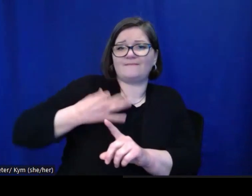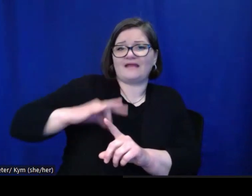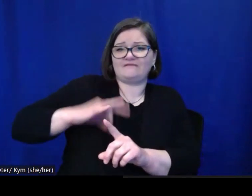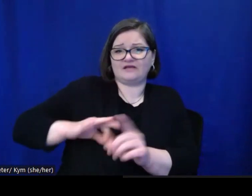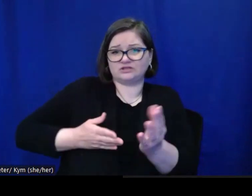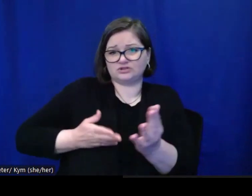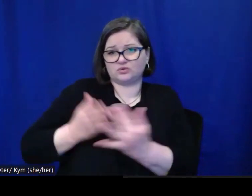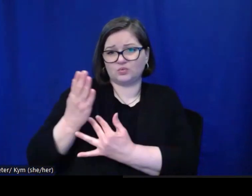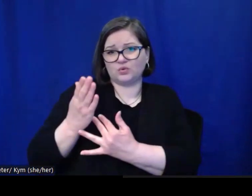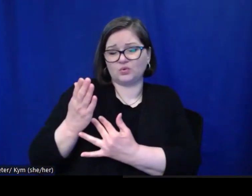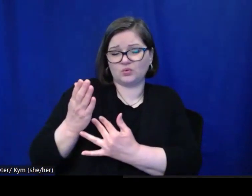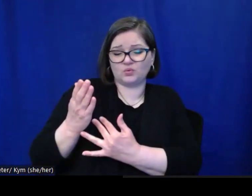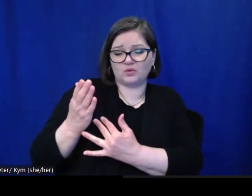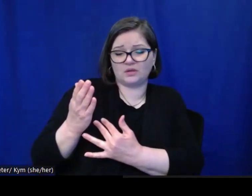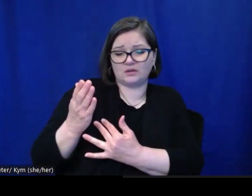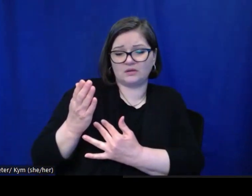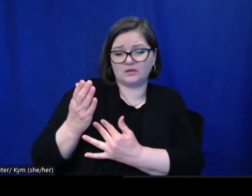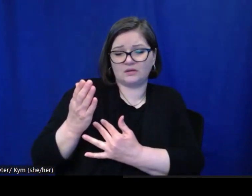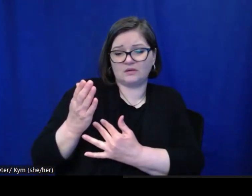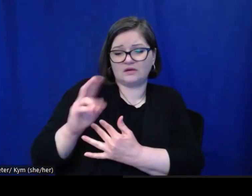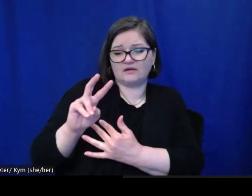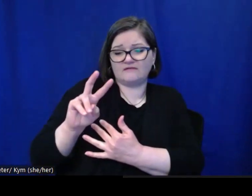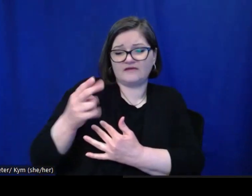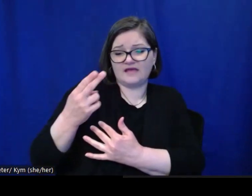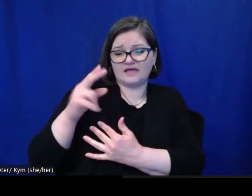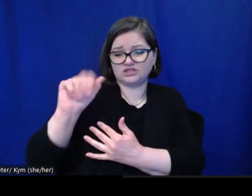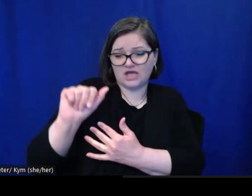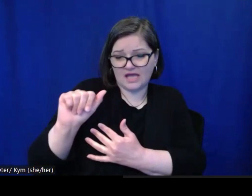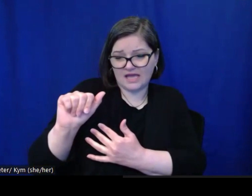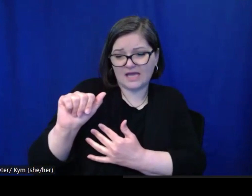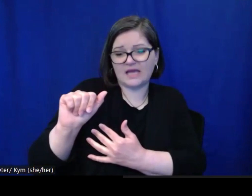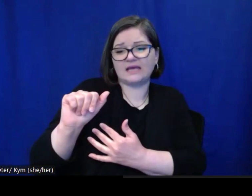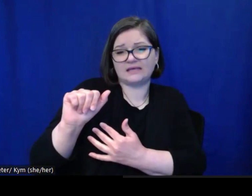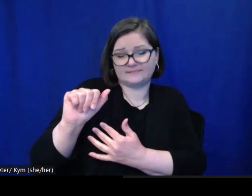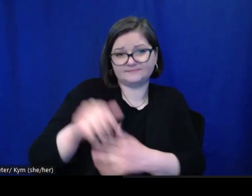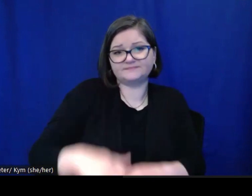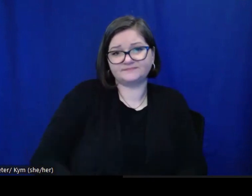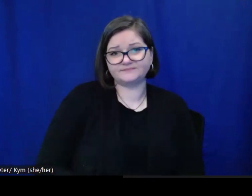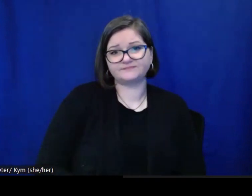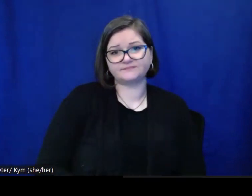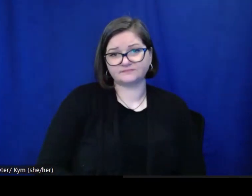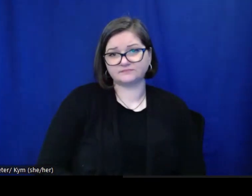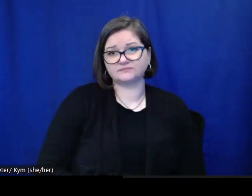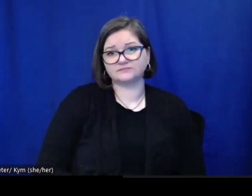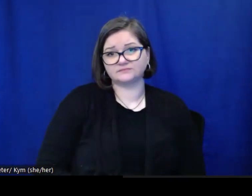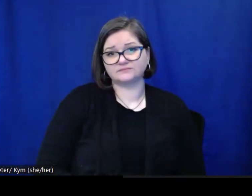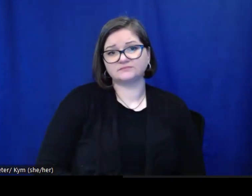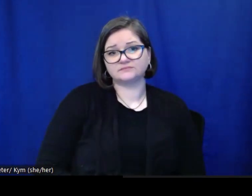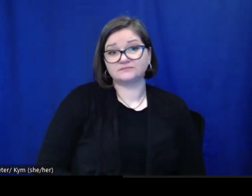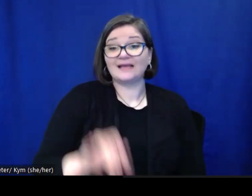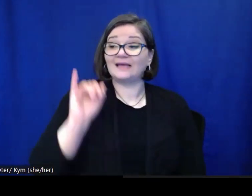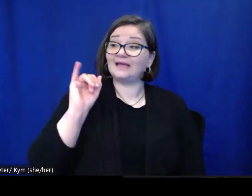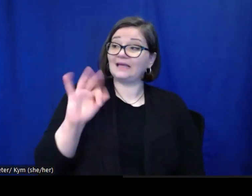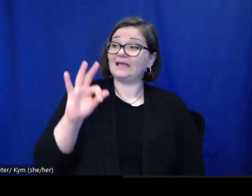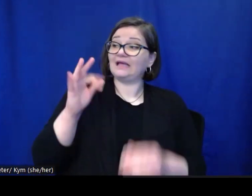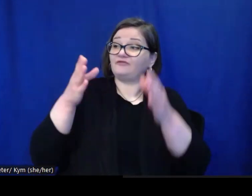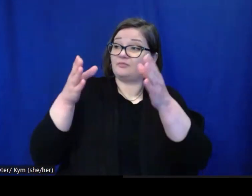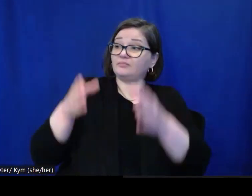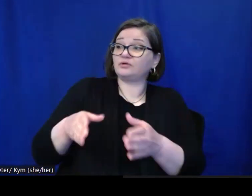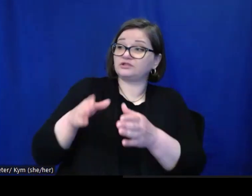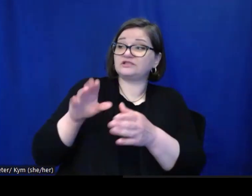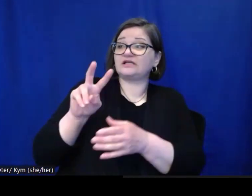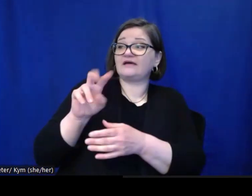through our VHA or Veterans Administration. If a veteran becomes